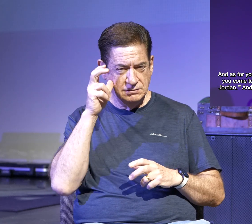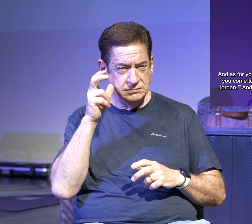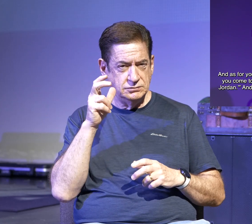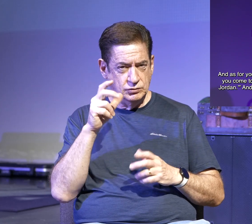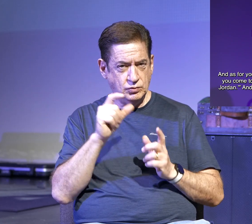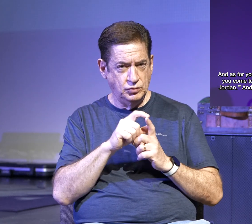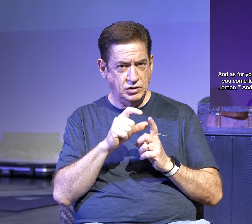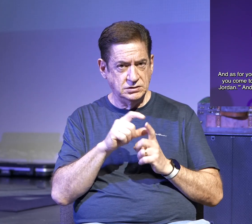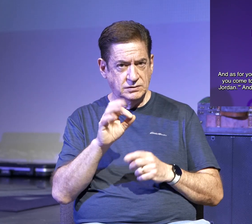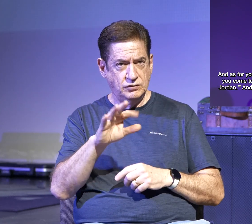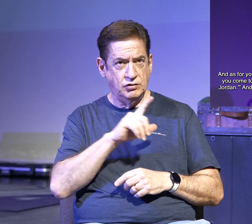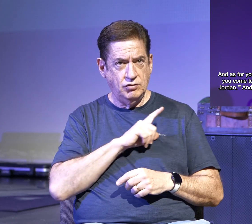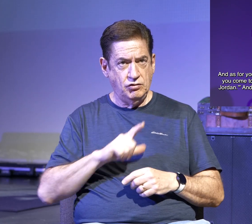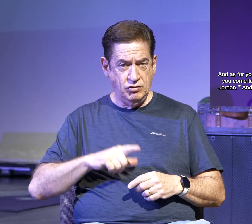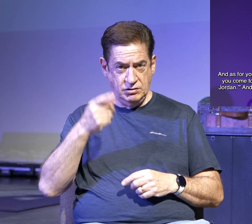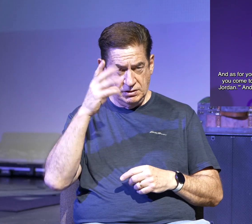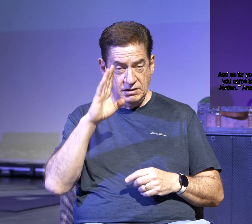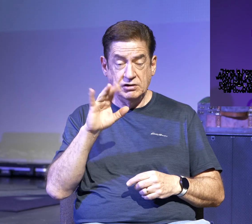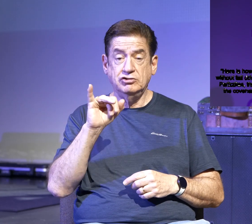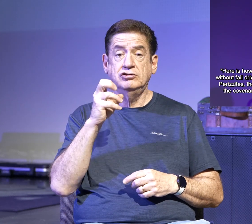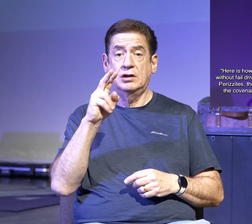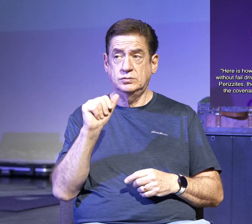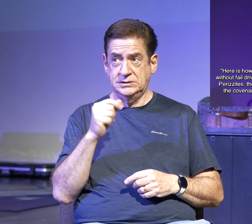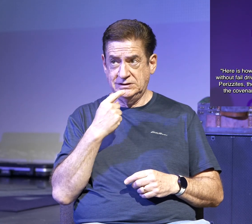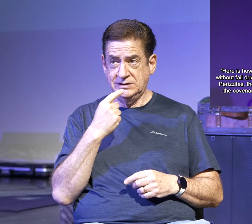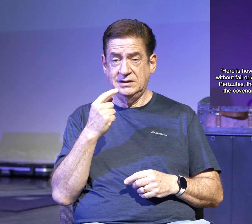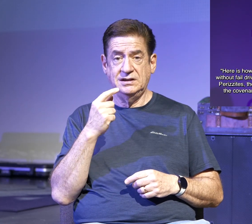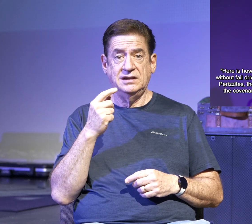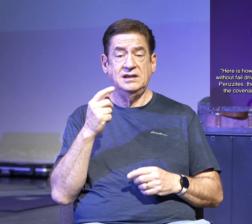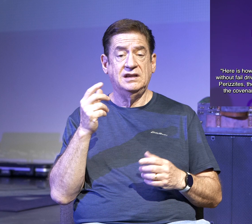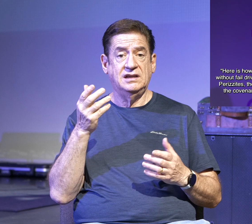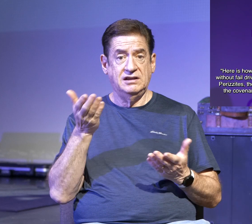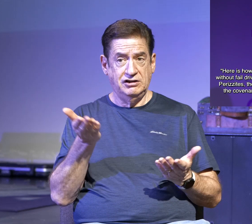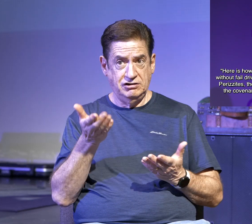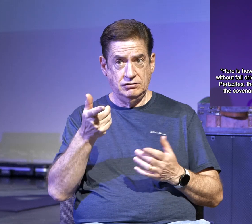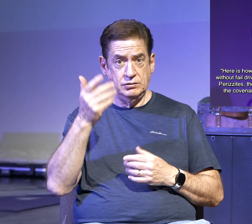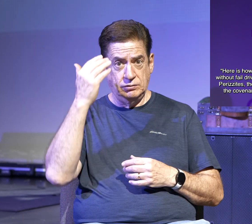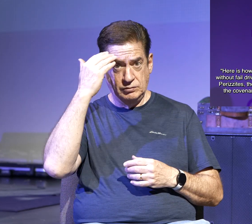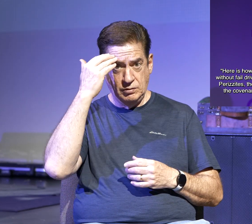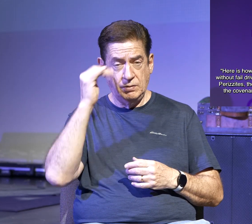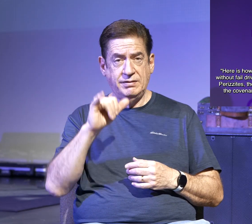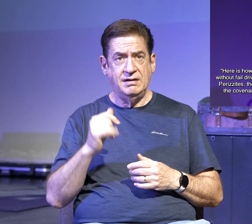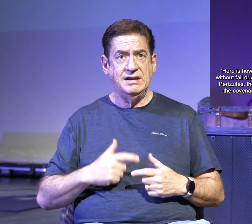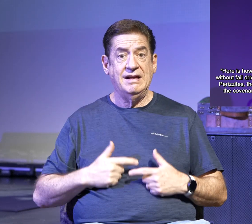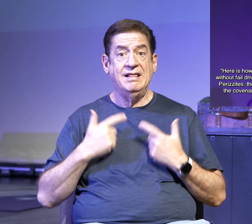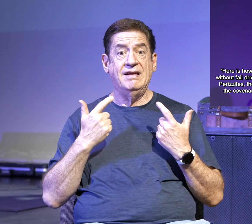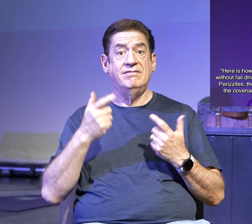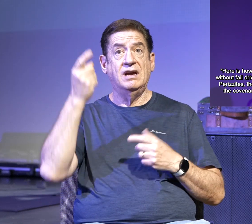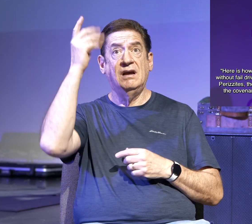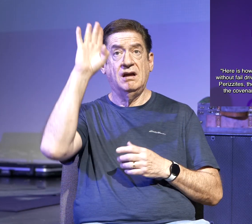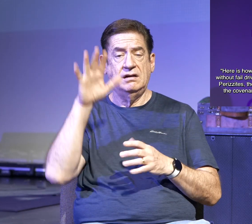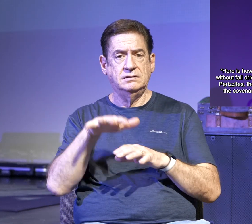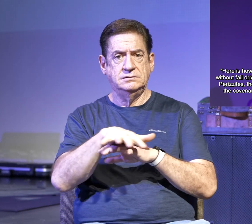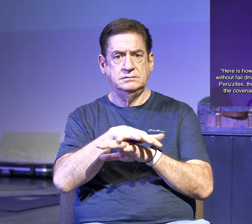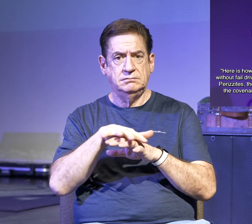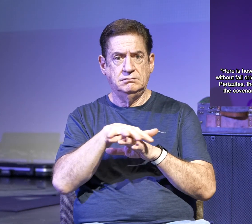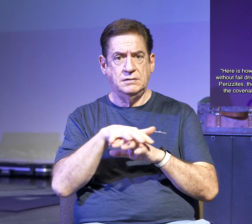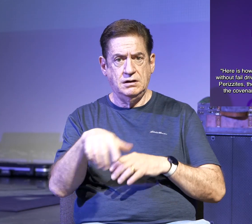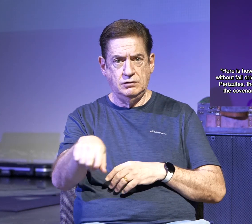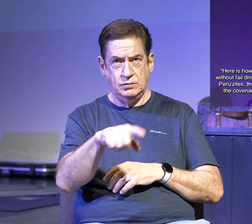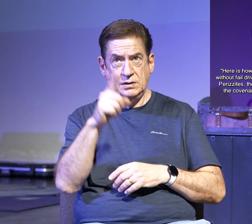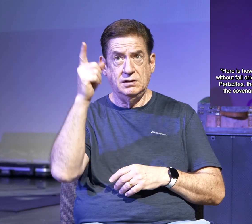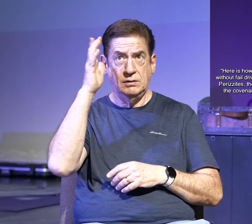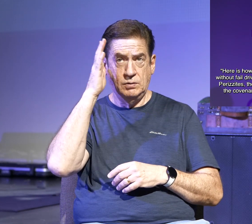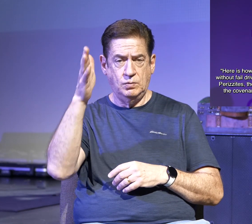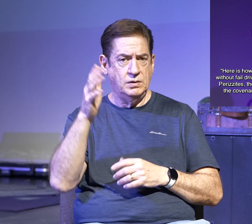of the Lord your God." And Joshua said, "Here is how you shall know that the living God is among you, and that he will